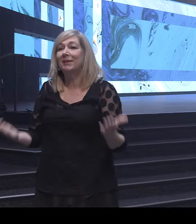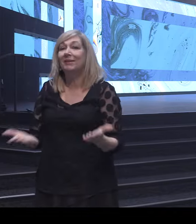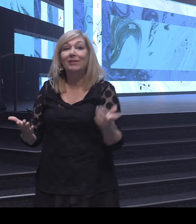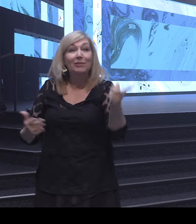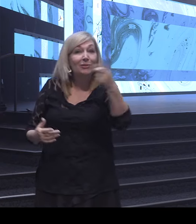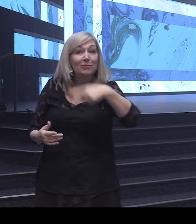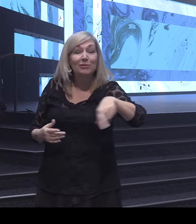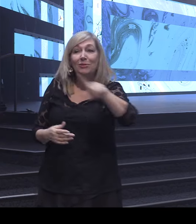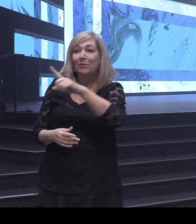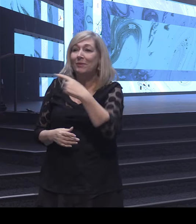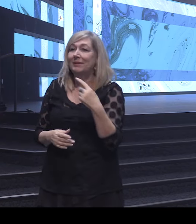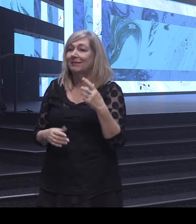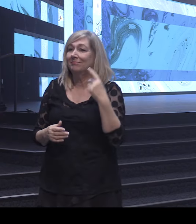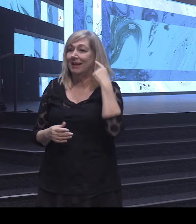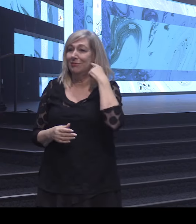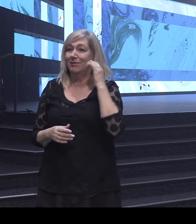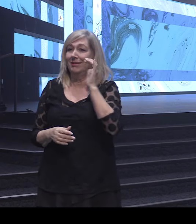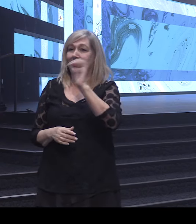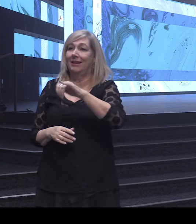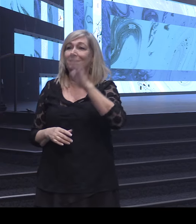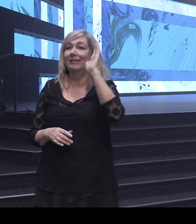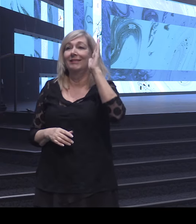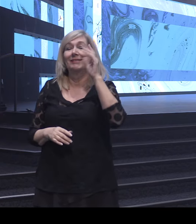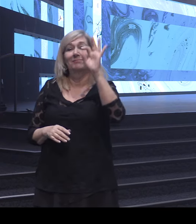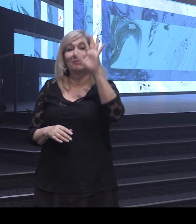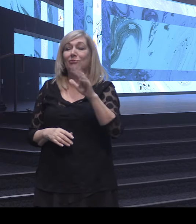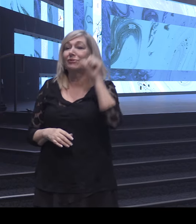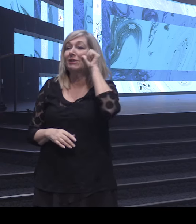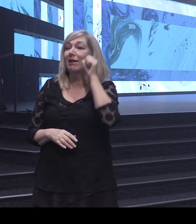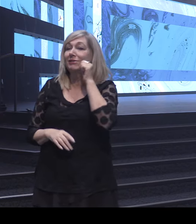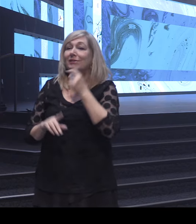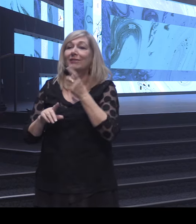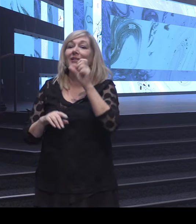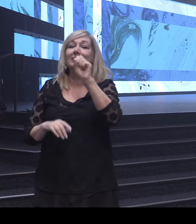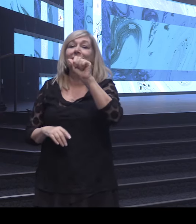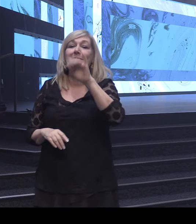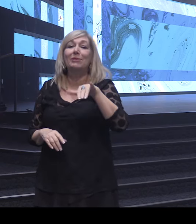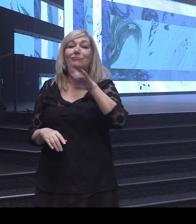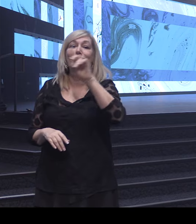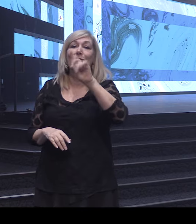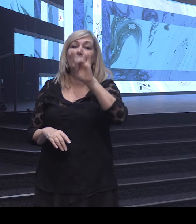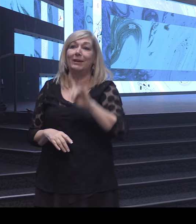did y'all get to hear that message this weekend, Sammy Rodriguez?